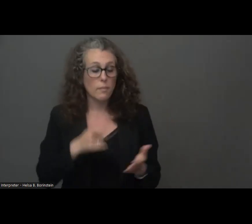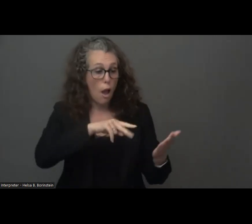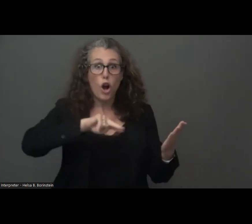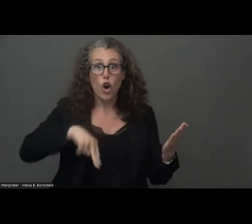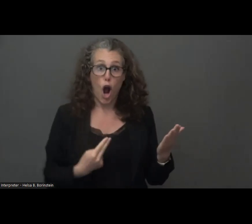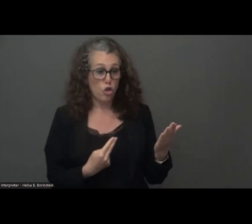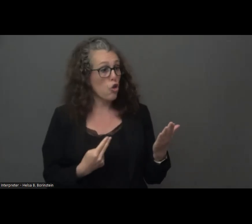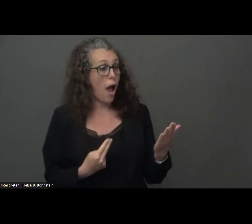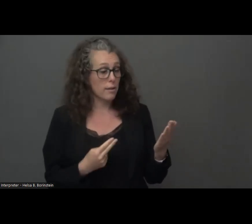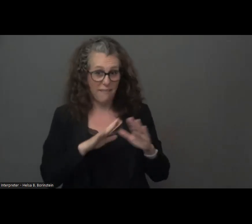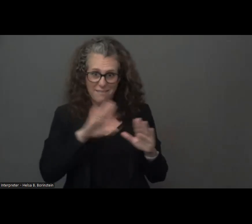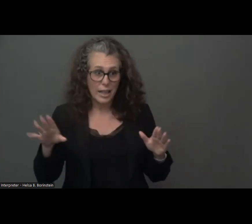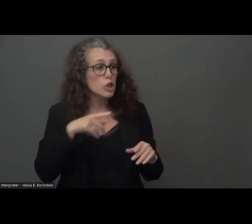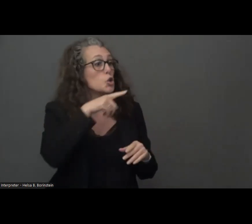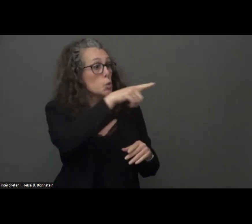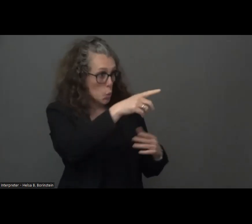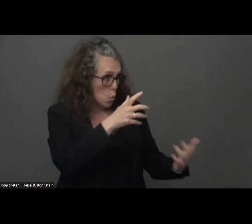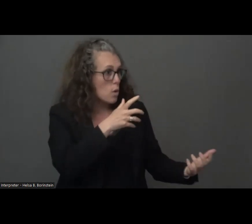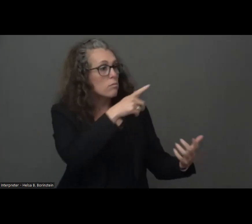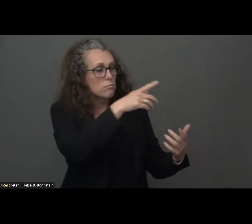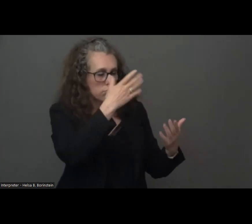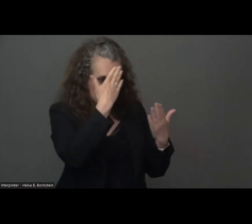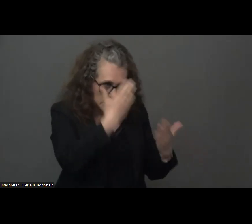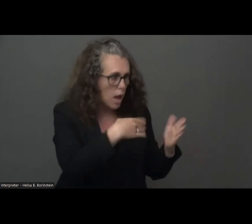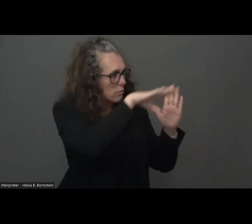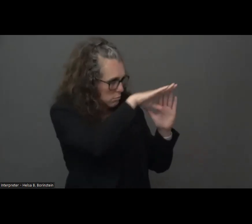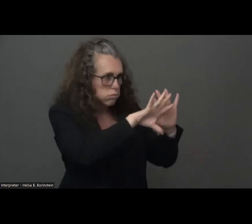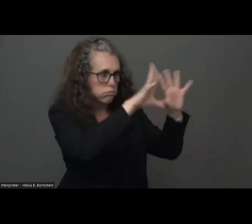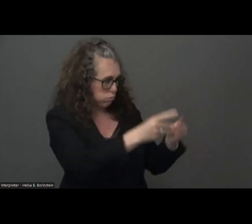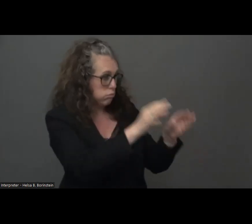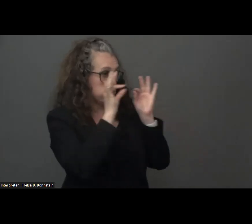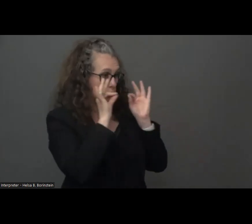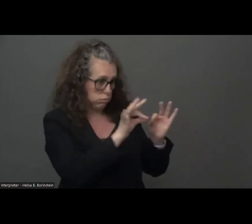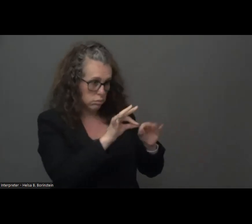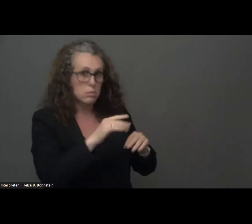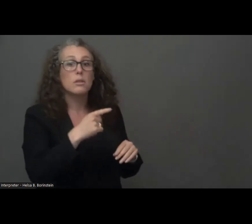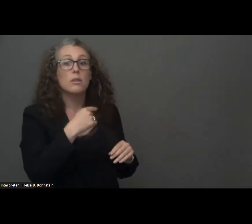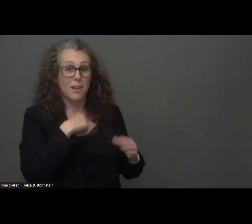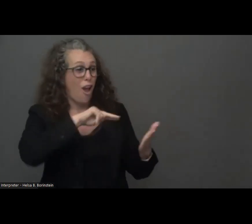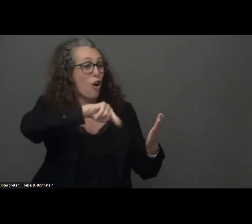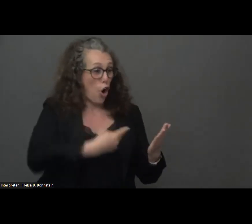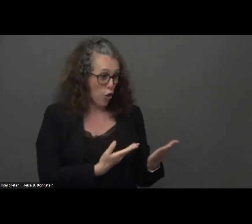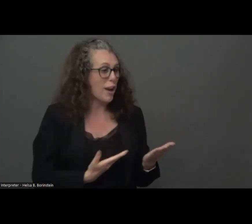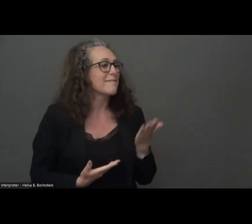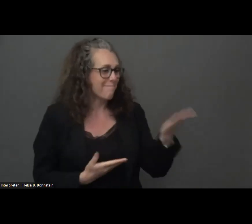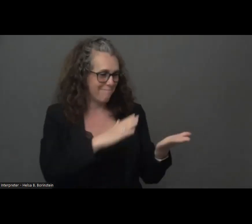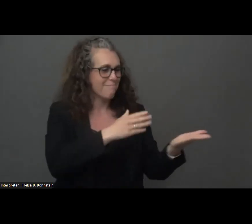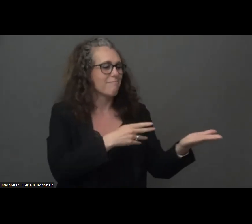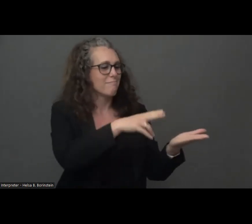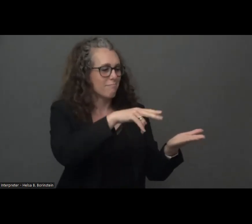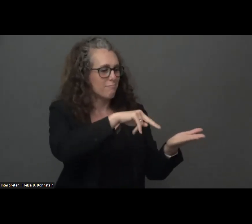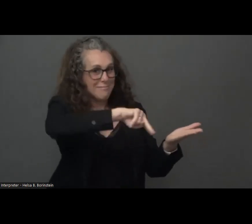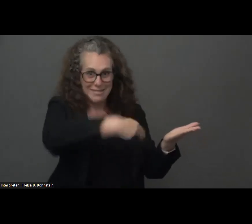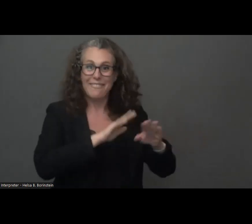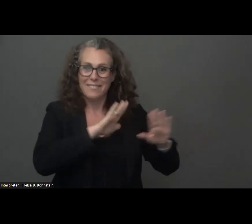that demonstrates this compliance level, do you have technical colleagues monitoring for ongoing compliance during implementation of your digital products and to